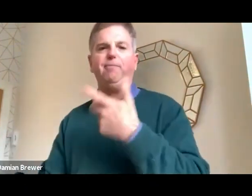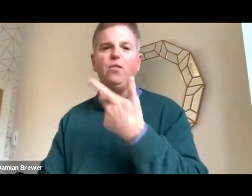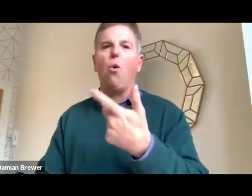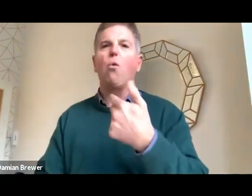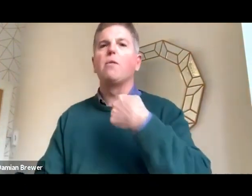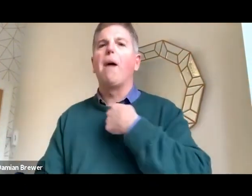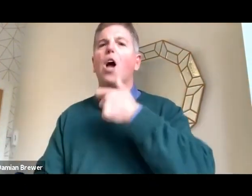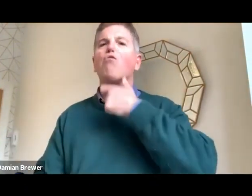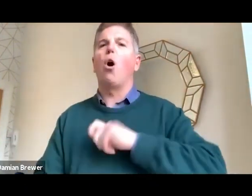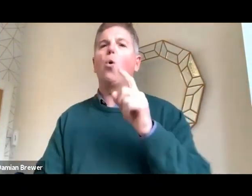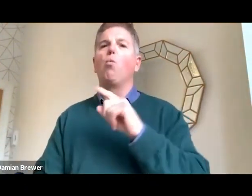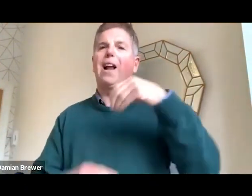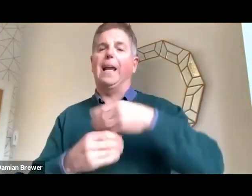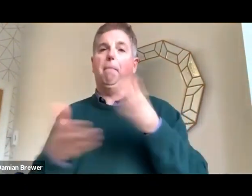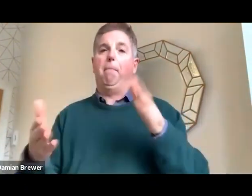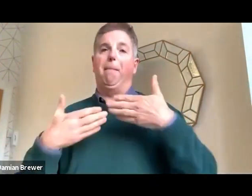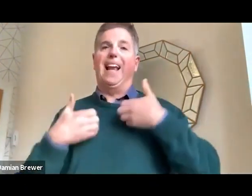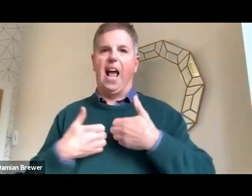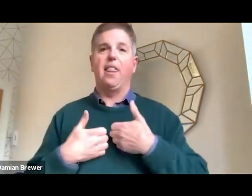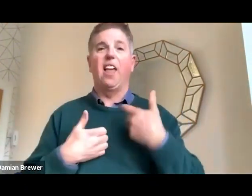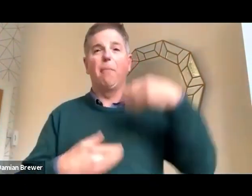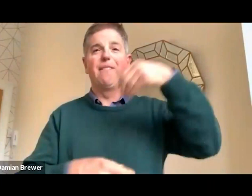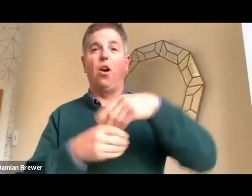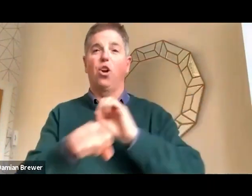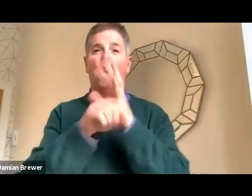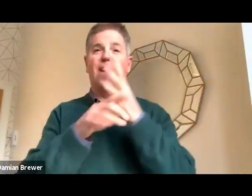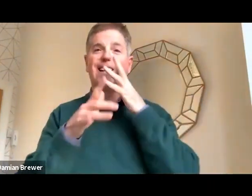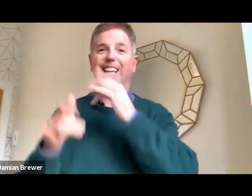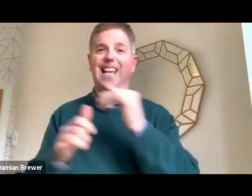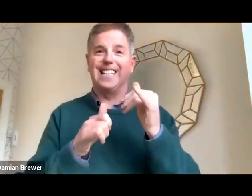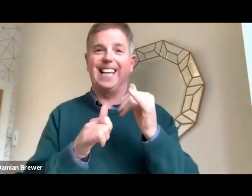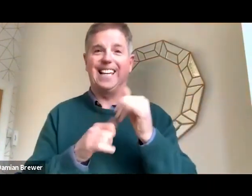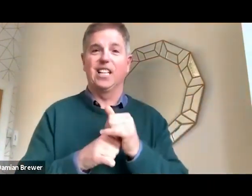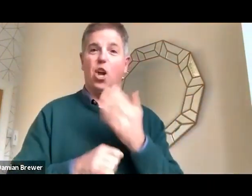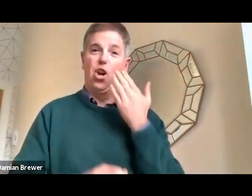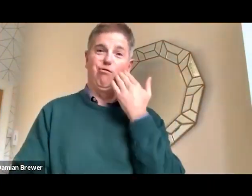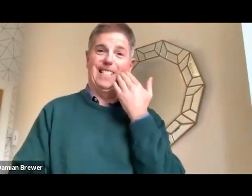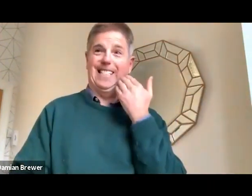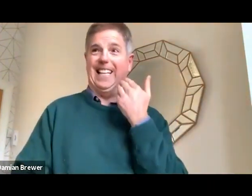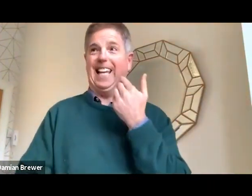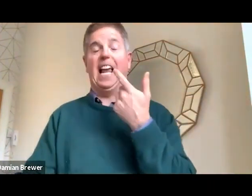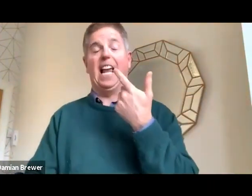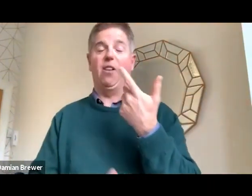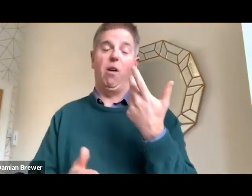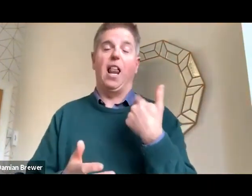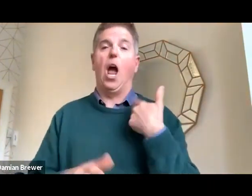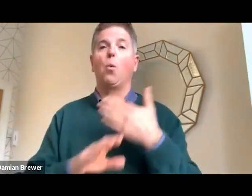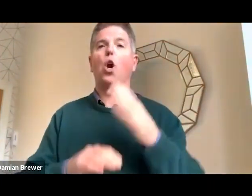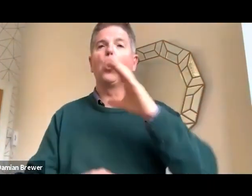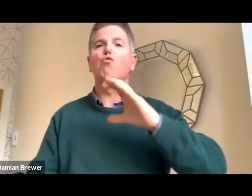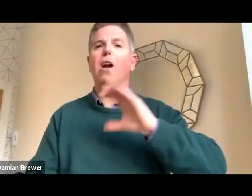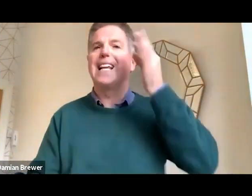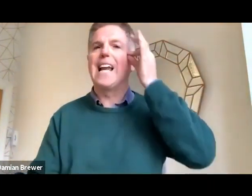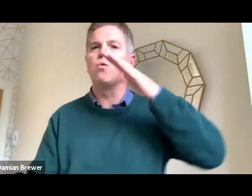with my deaf friends, and sometimes I participate in the hearing world using spoken English with my hearing friends. So I work in public